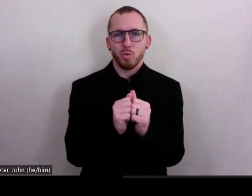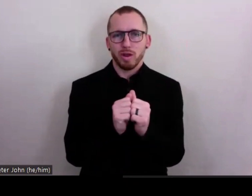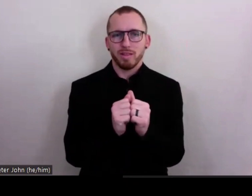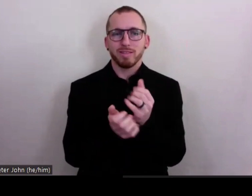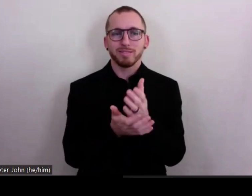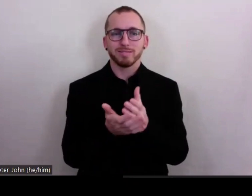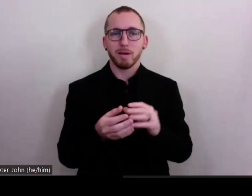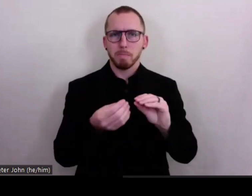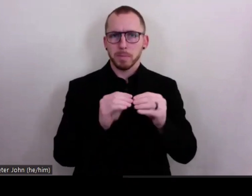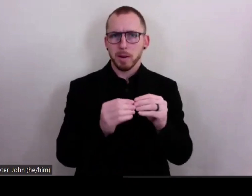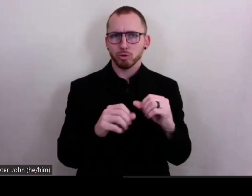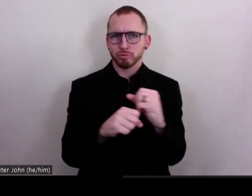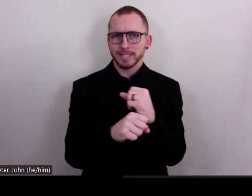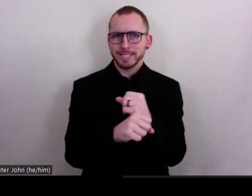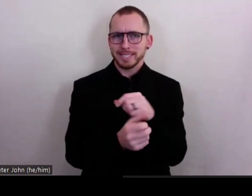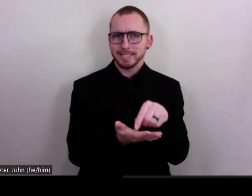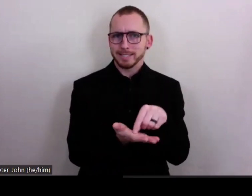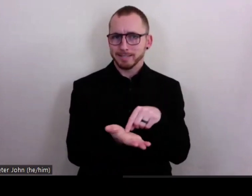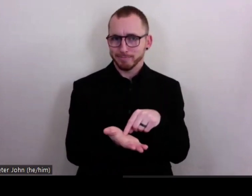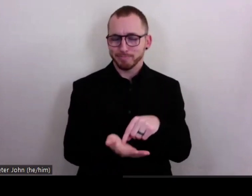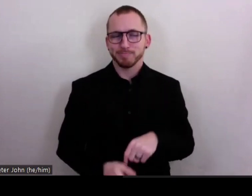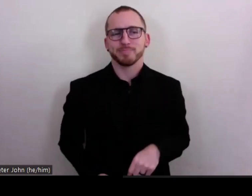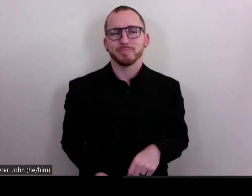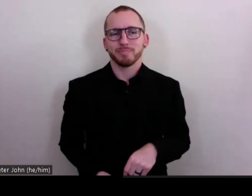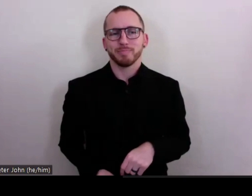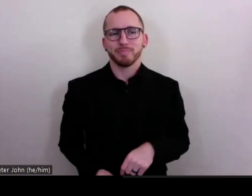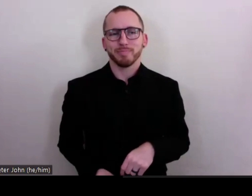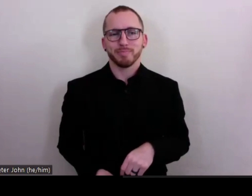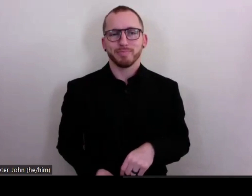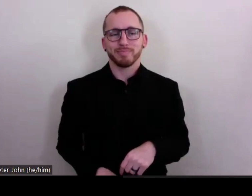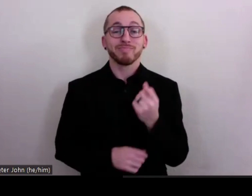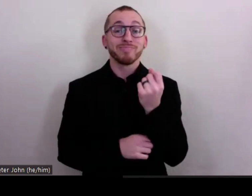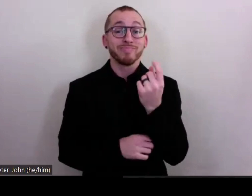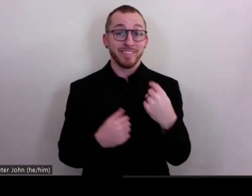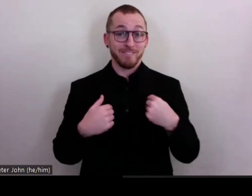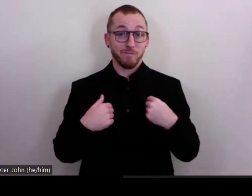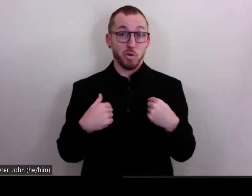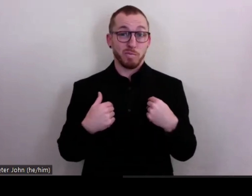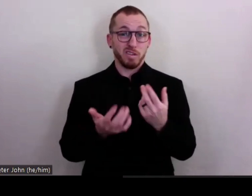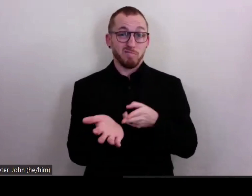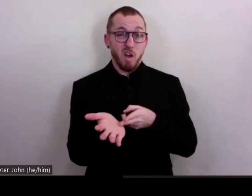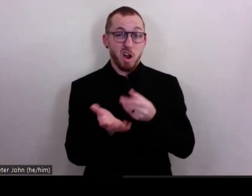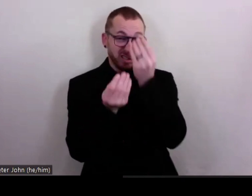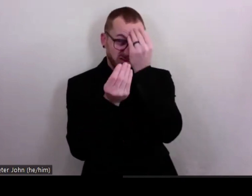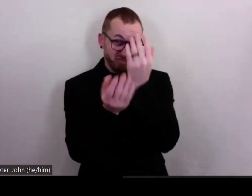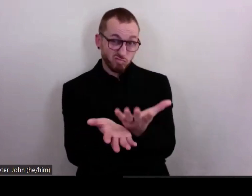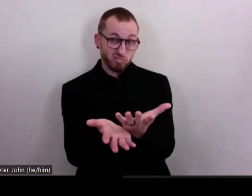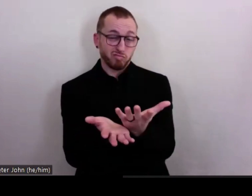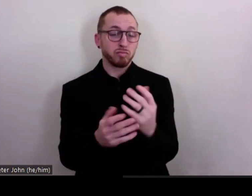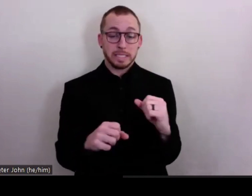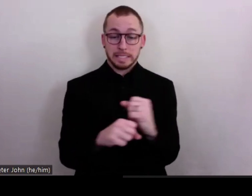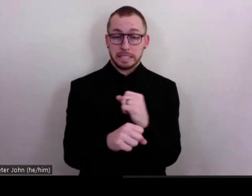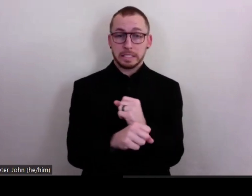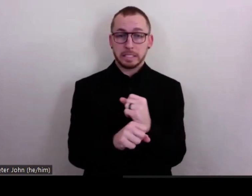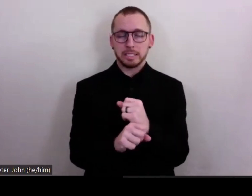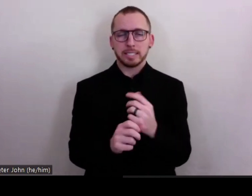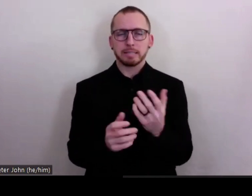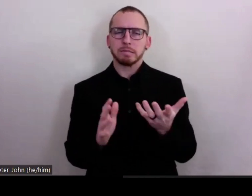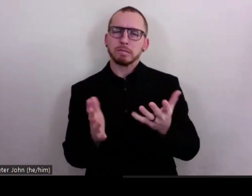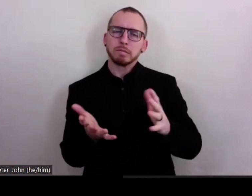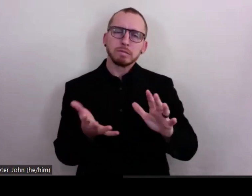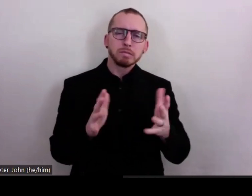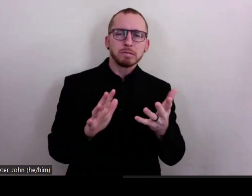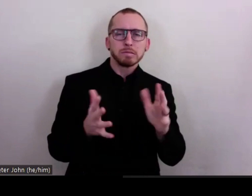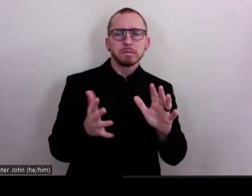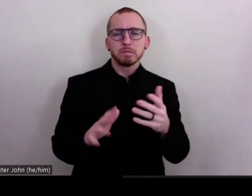statistics, which I can go 50-50 with statistics, if I'm being honest. I understand the importance of them, and I'm very grateful